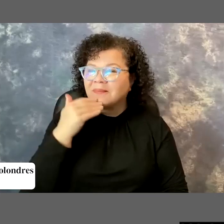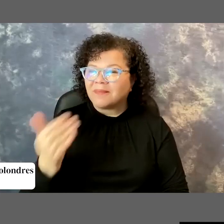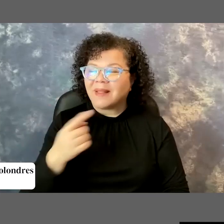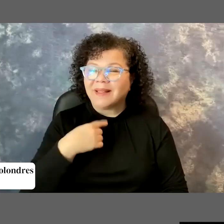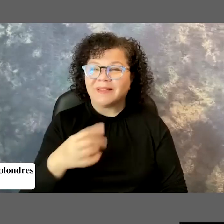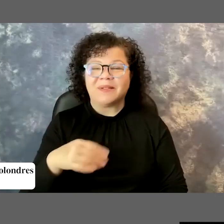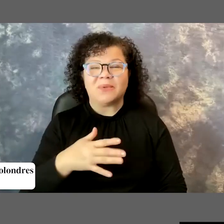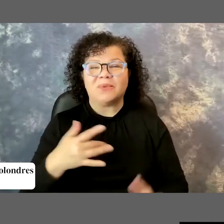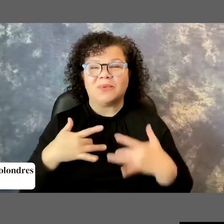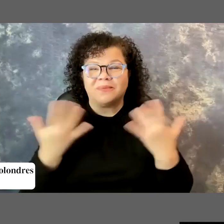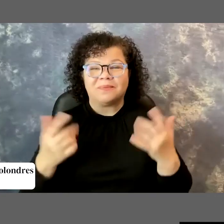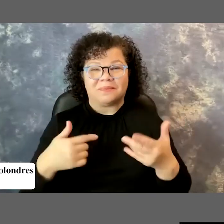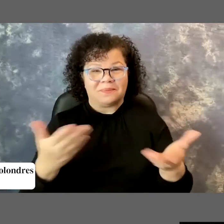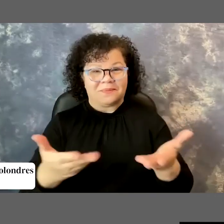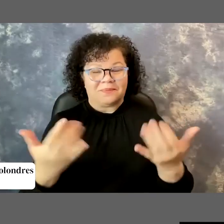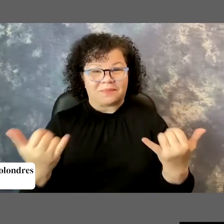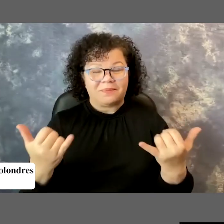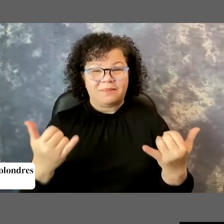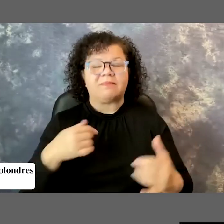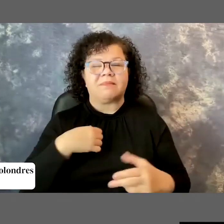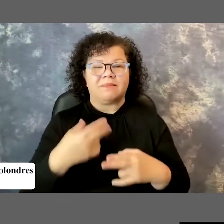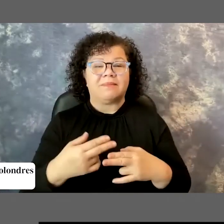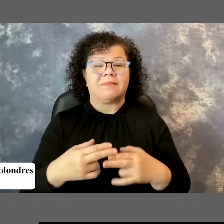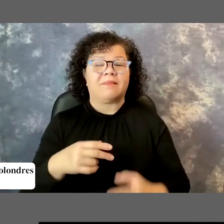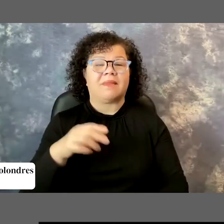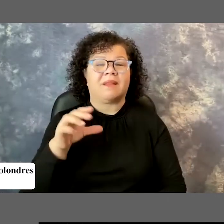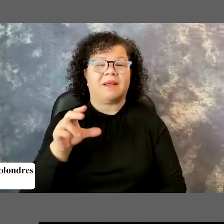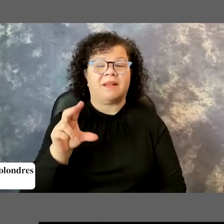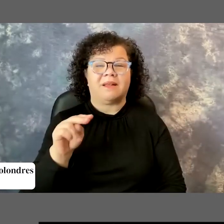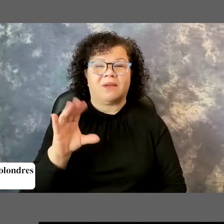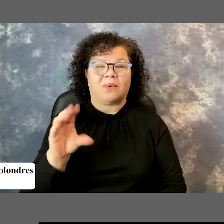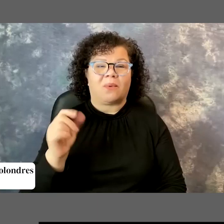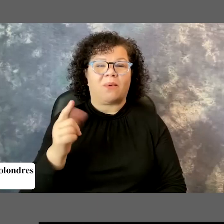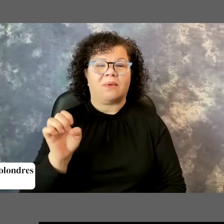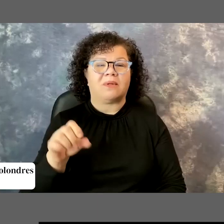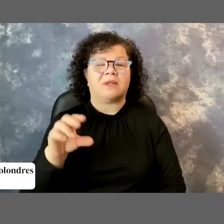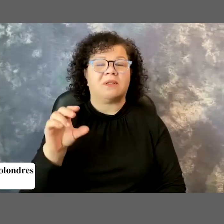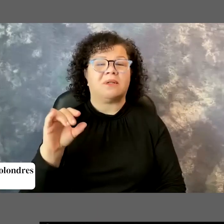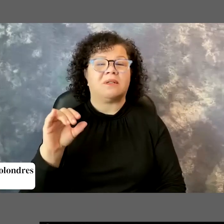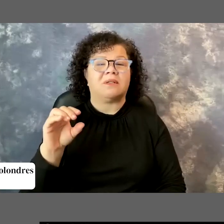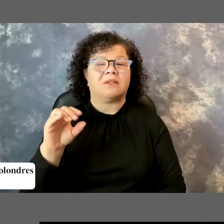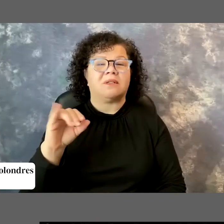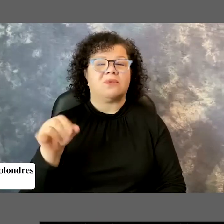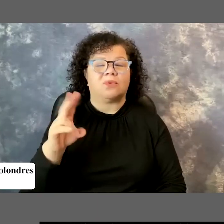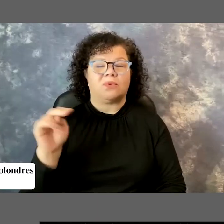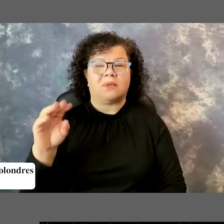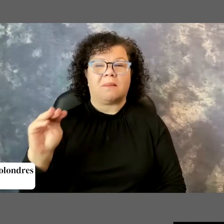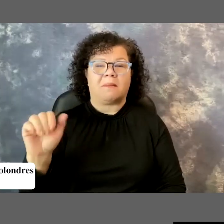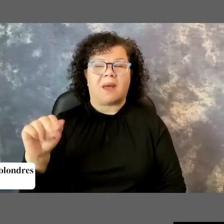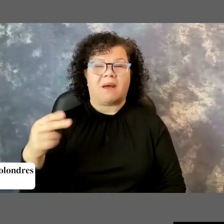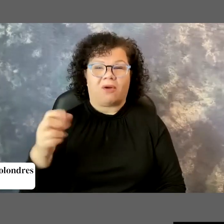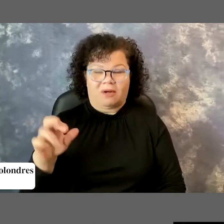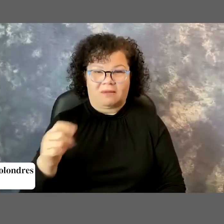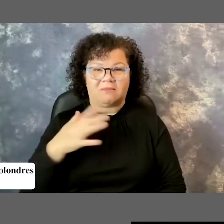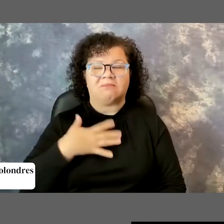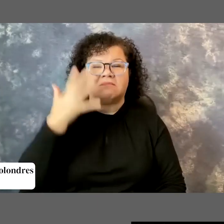you today. I am Nicole June Maher, and I will begin with a visual description as well. I'm